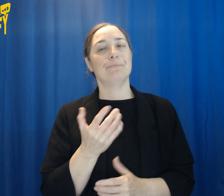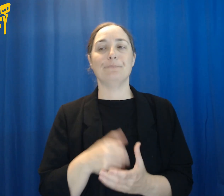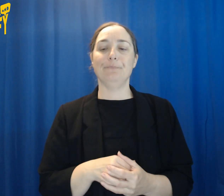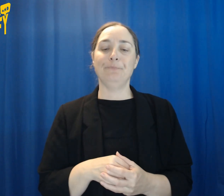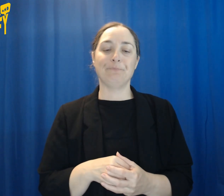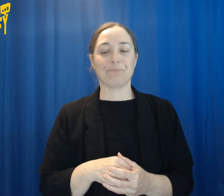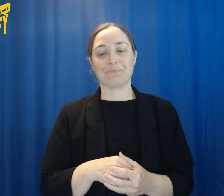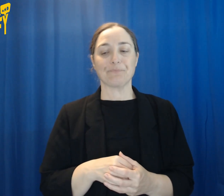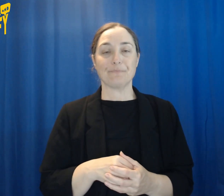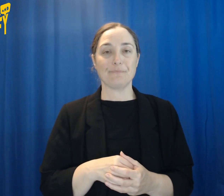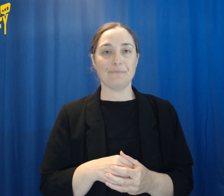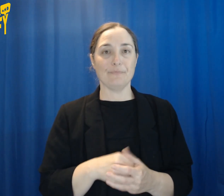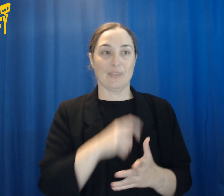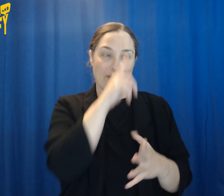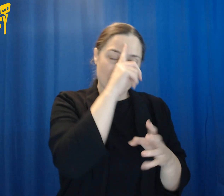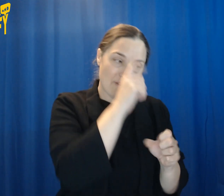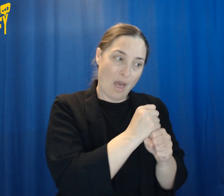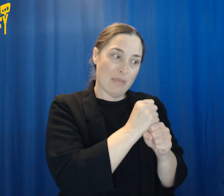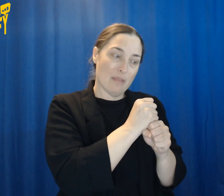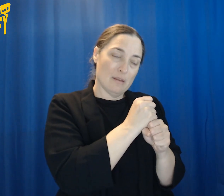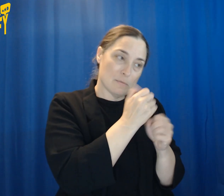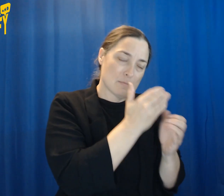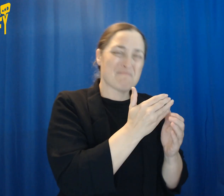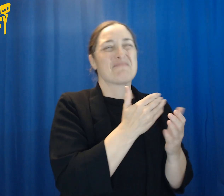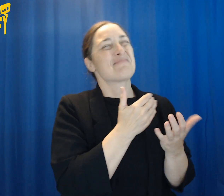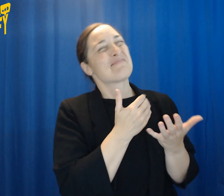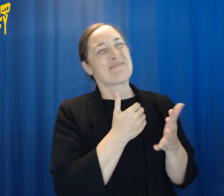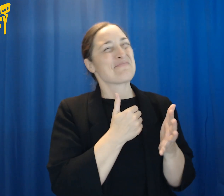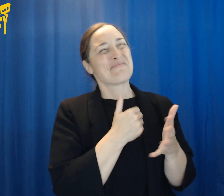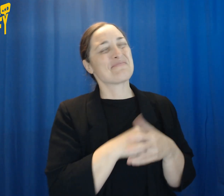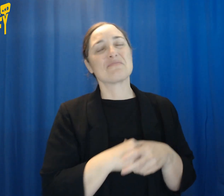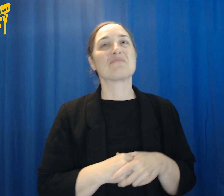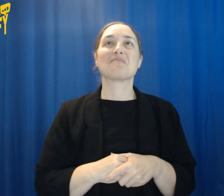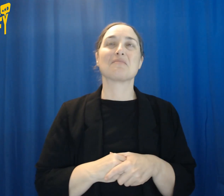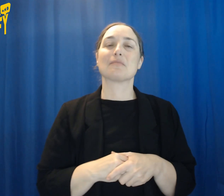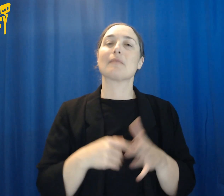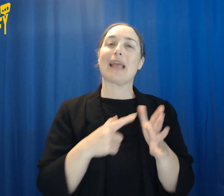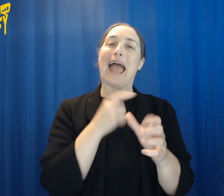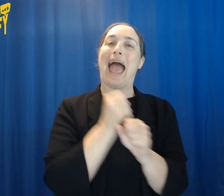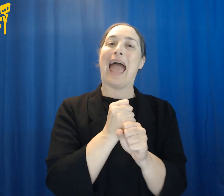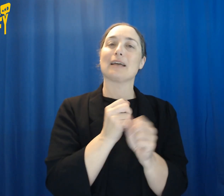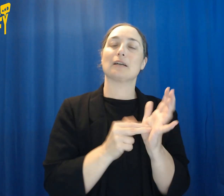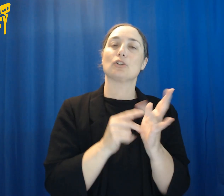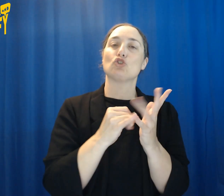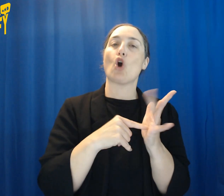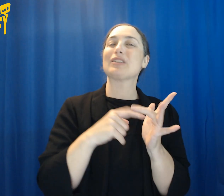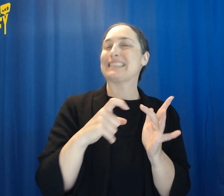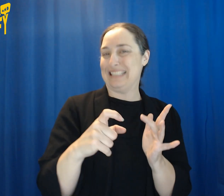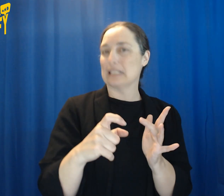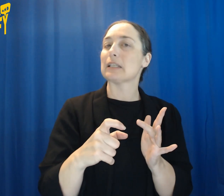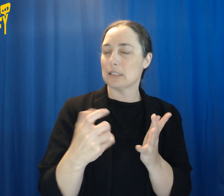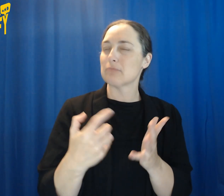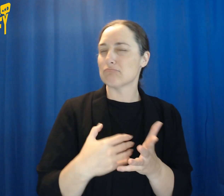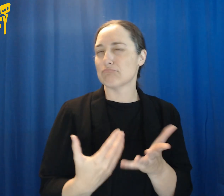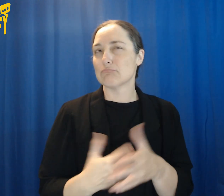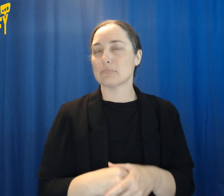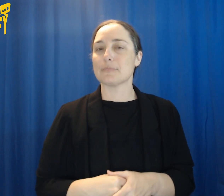as faithful as I have been in the past. I'm probably more agnostic. The attitude to disability